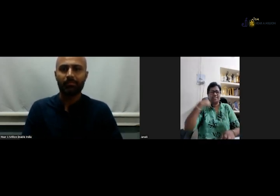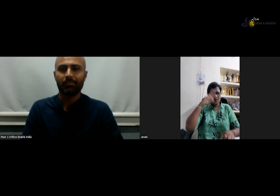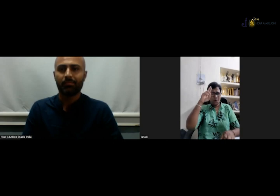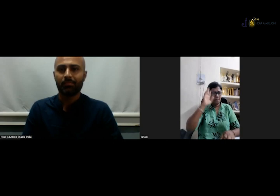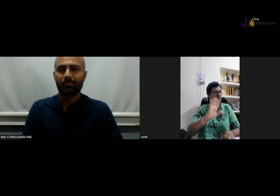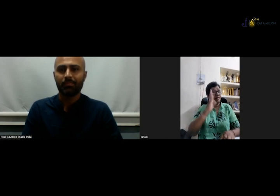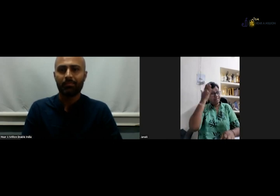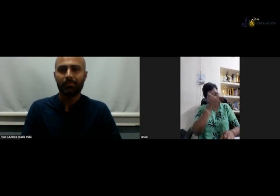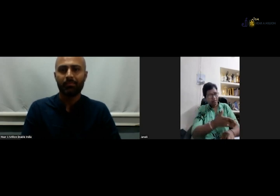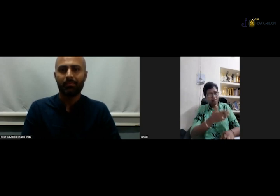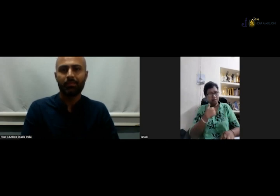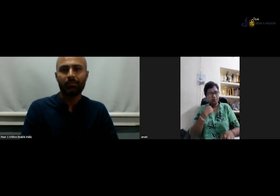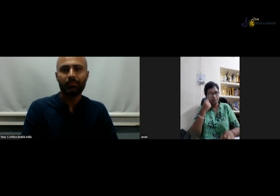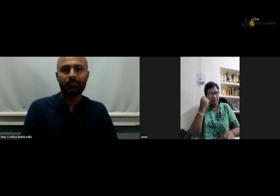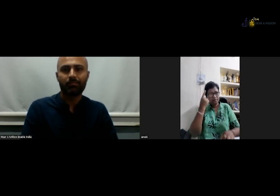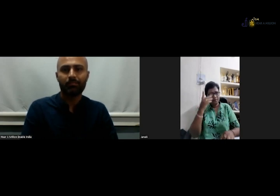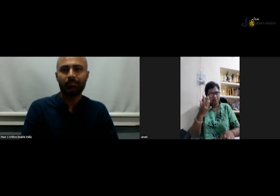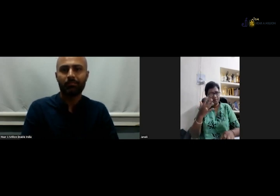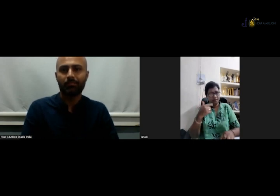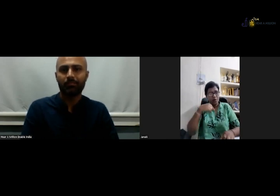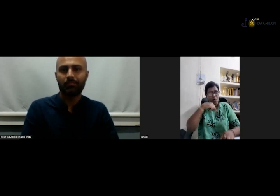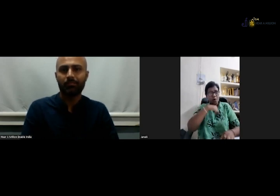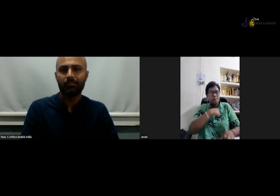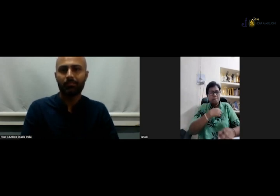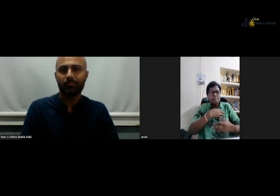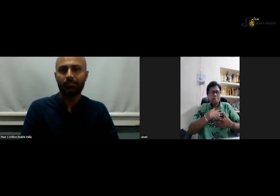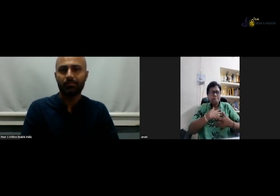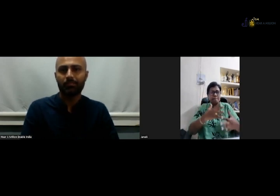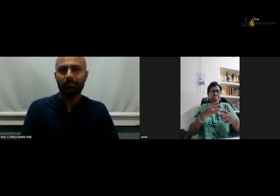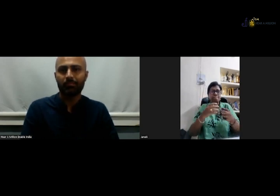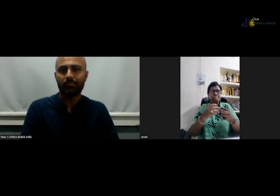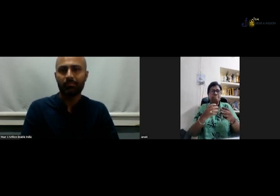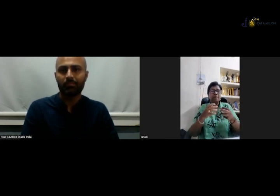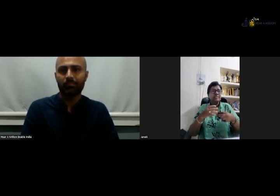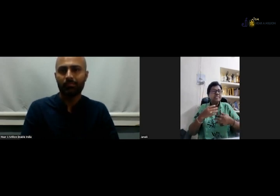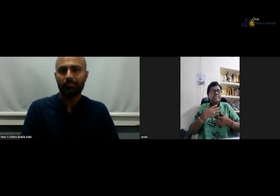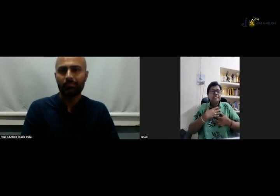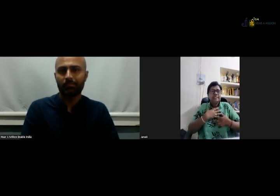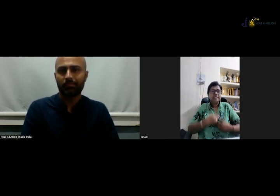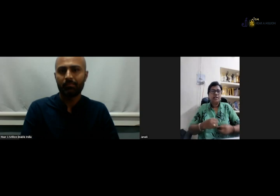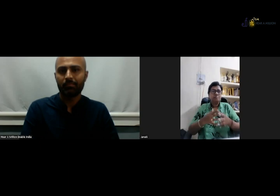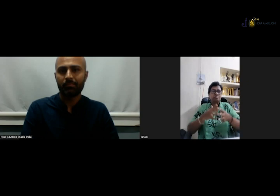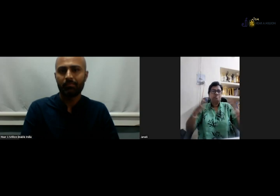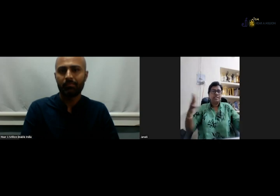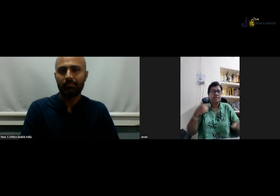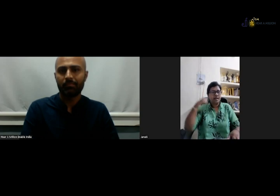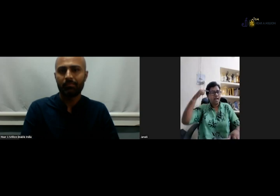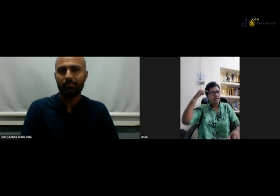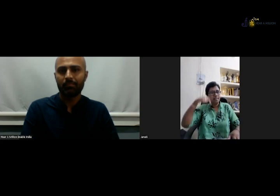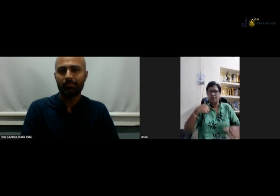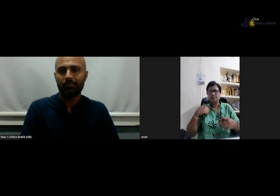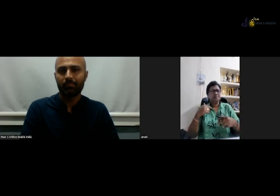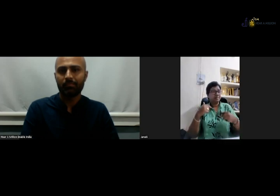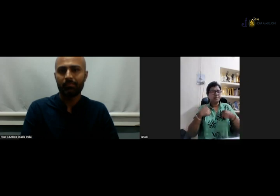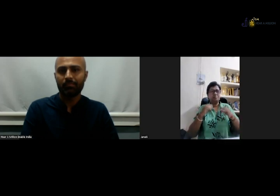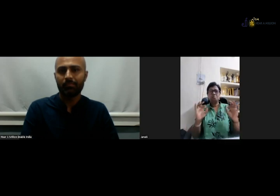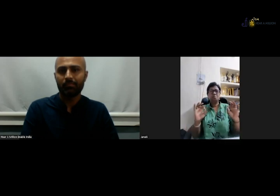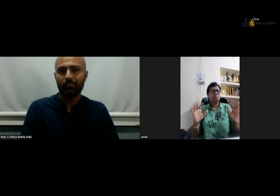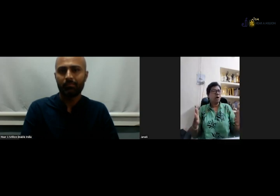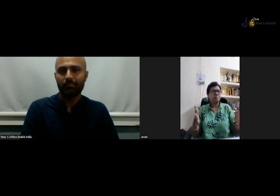said, no, she is alive. I know there would be another Sudamni. But people said, no, Sudamni was a deaf lawyer.